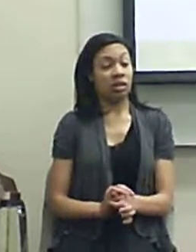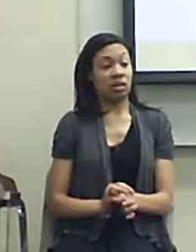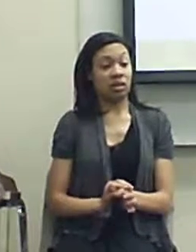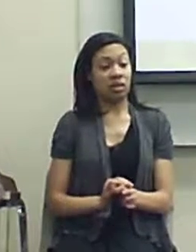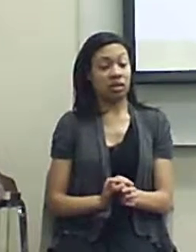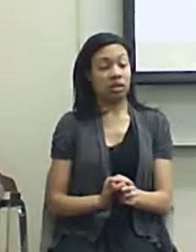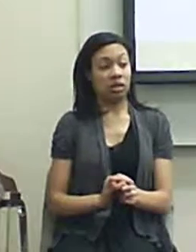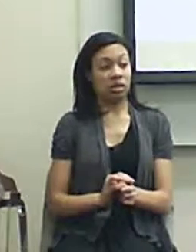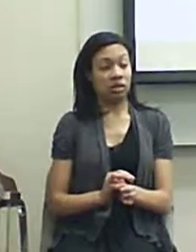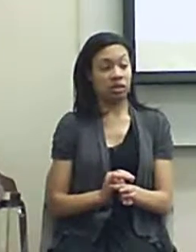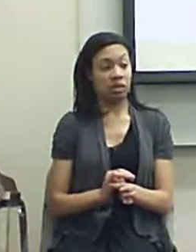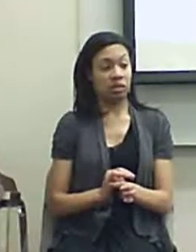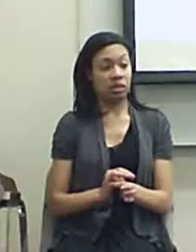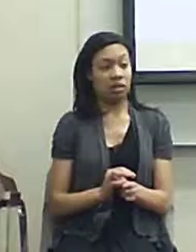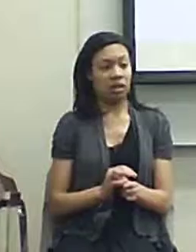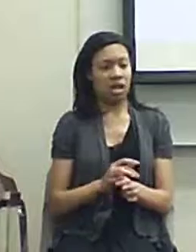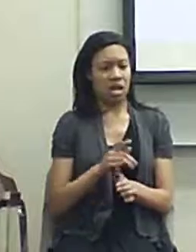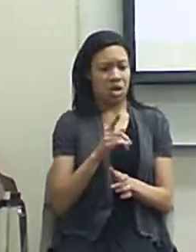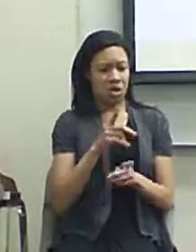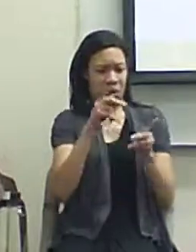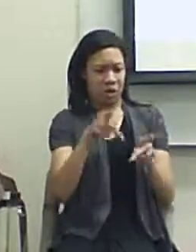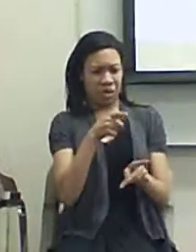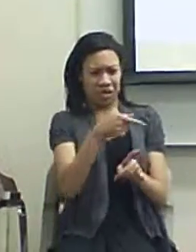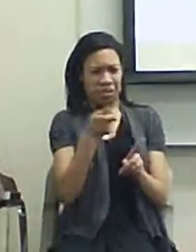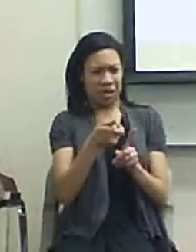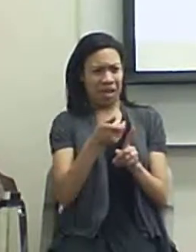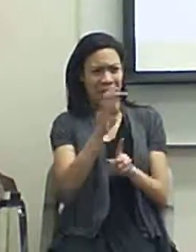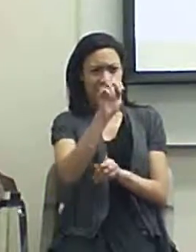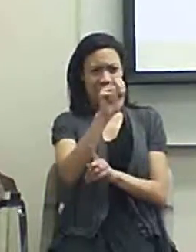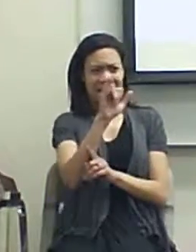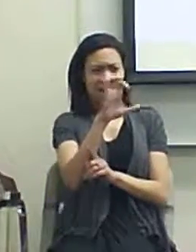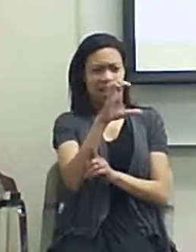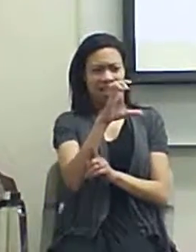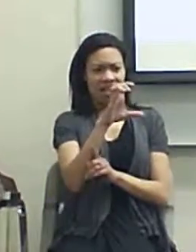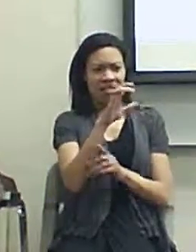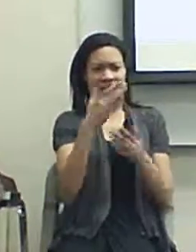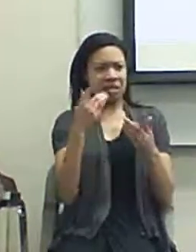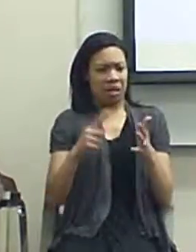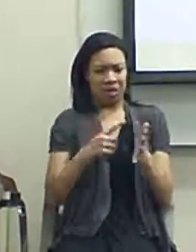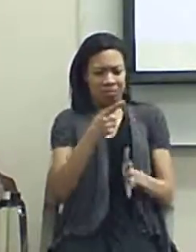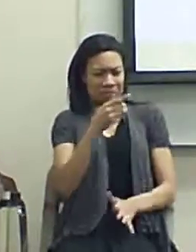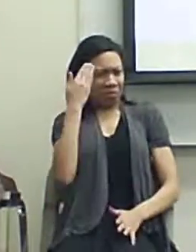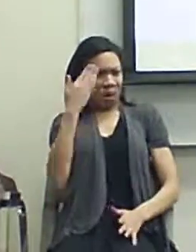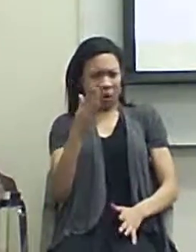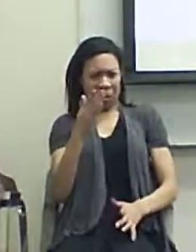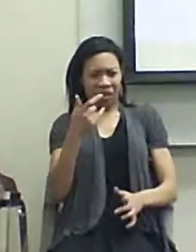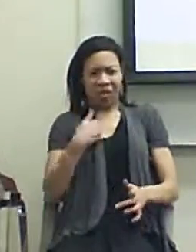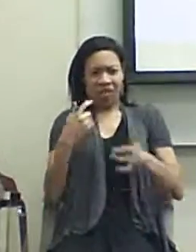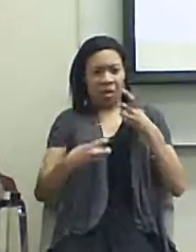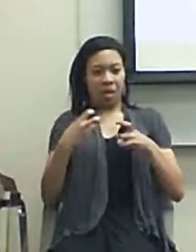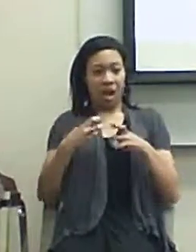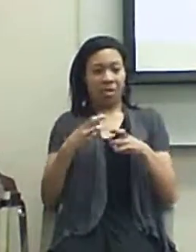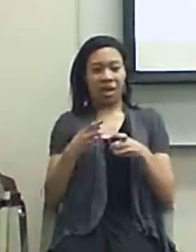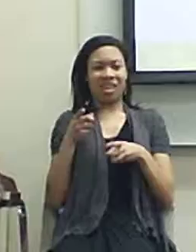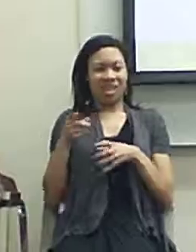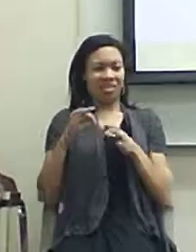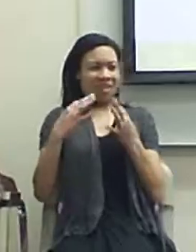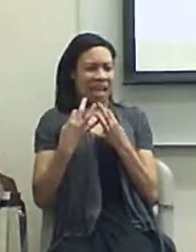realize that there's a problem. Right. But like I said, my galley crab, she knows when she's lucid that she's